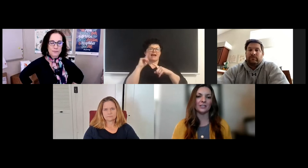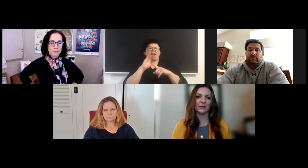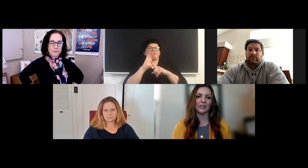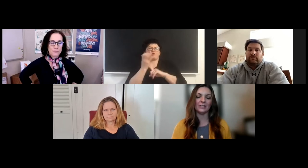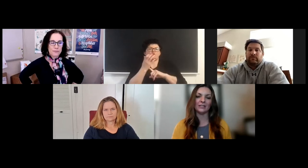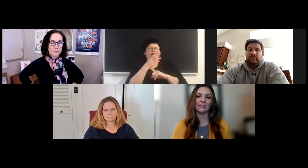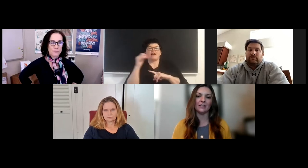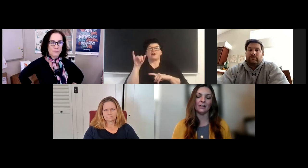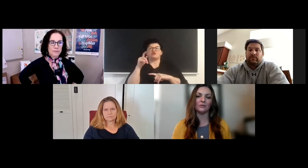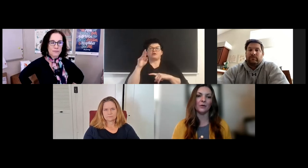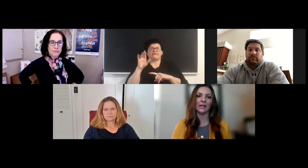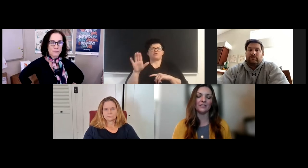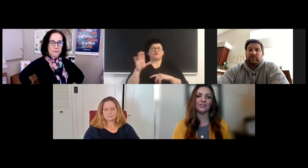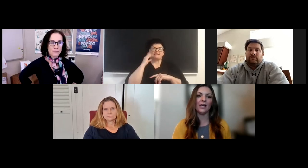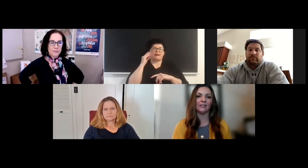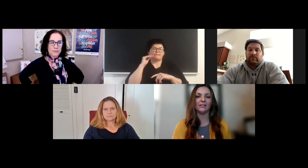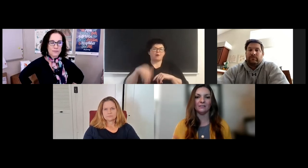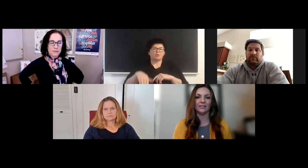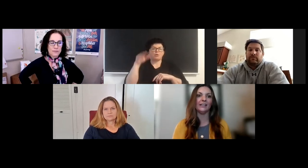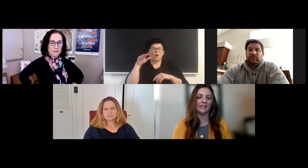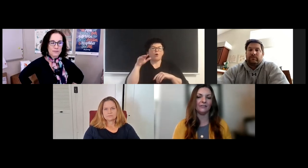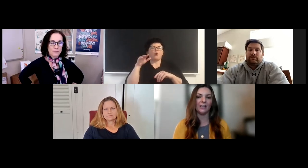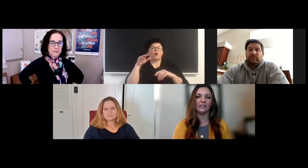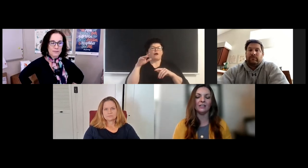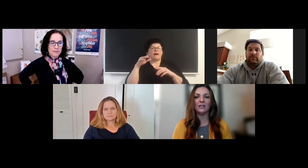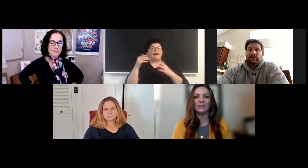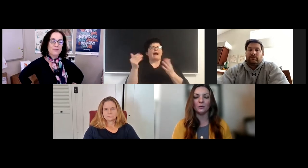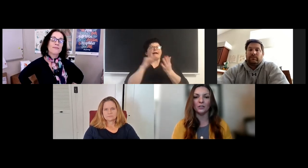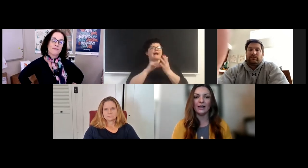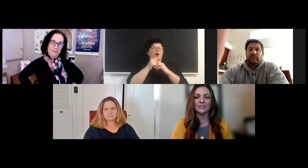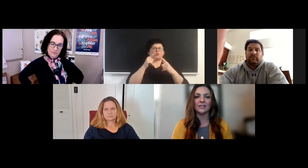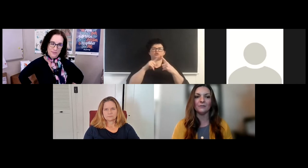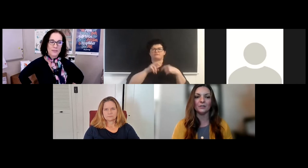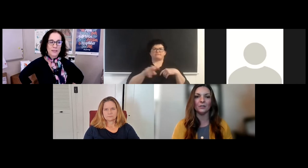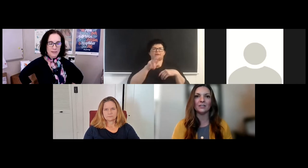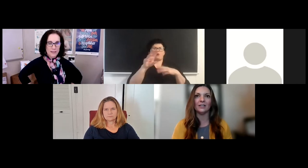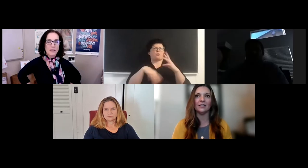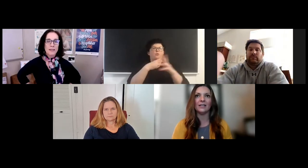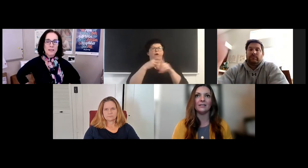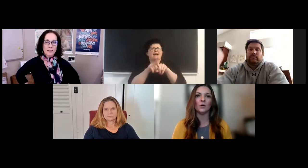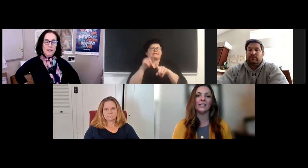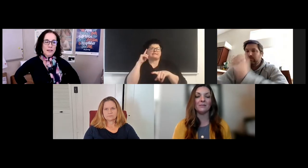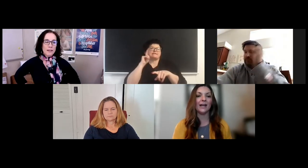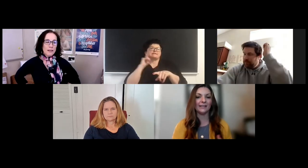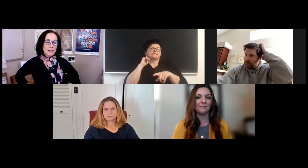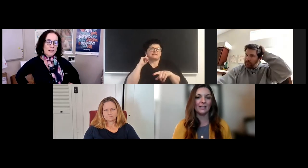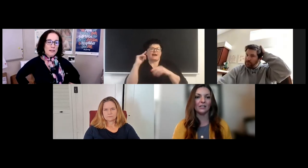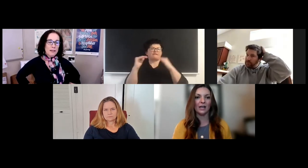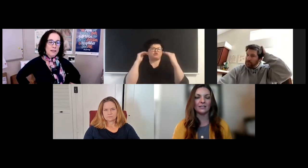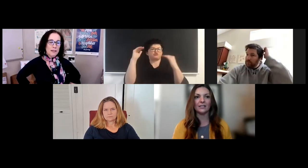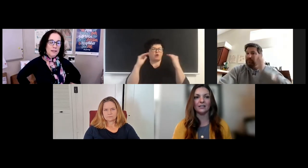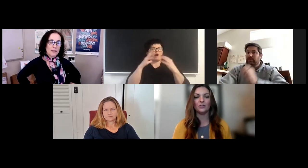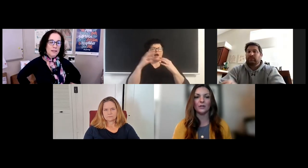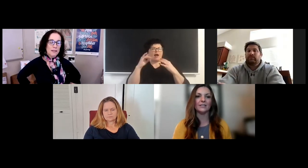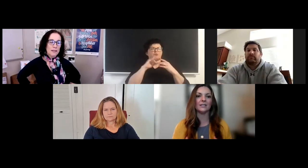Jennifer's experiences growing up as a child. And then again, navigating the world now as a deaf adult and what an impact that made on